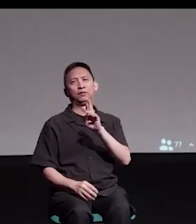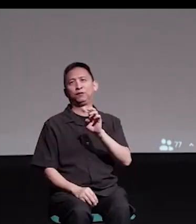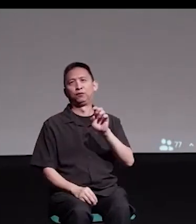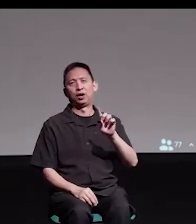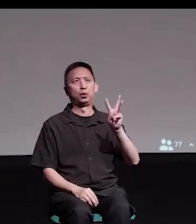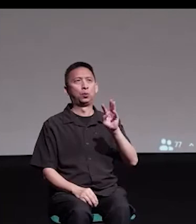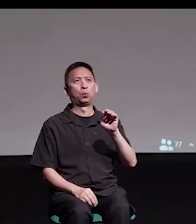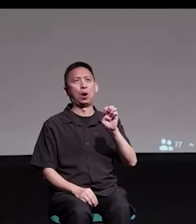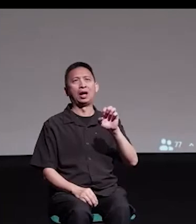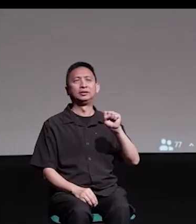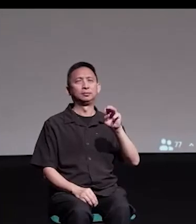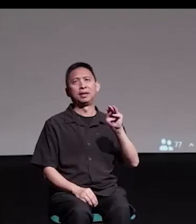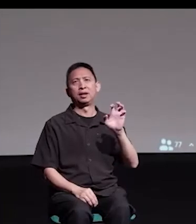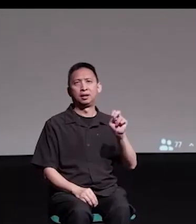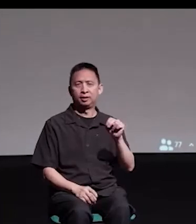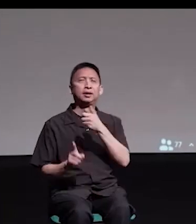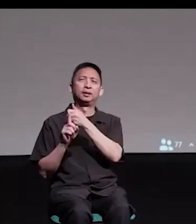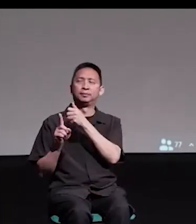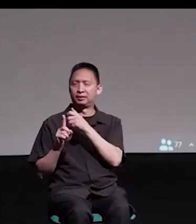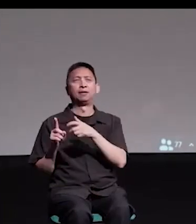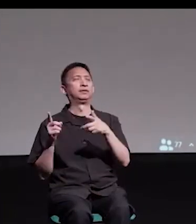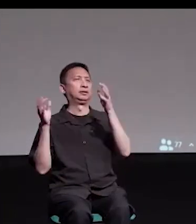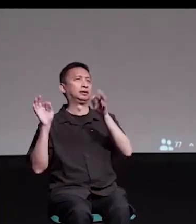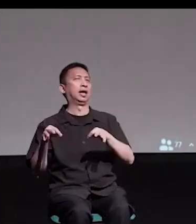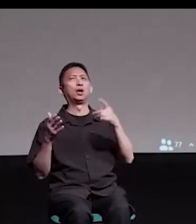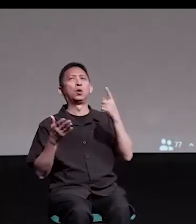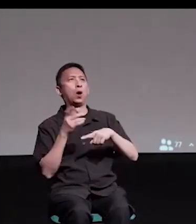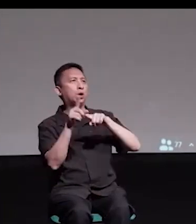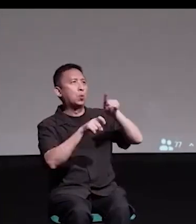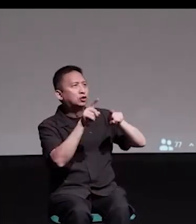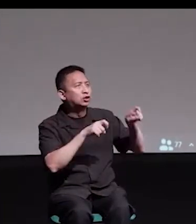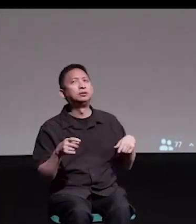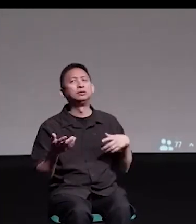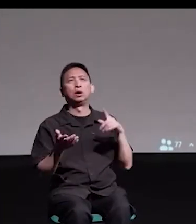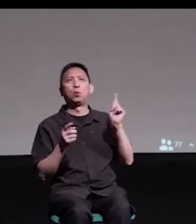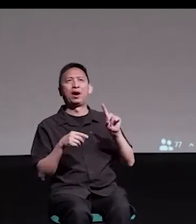you turn your camera to, what can, if there are questions, what subject involved,